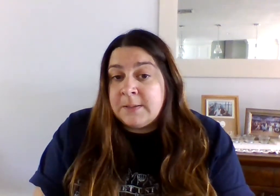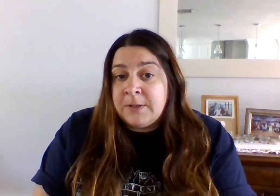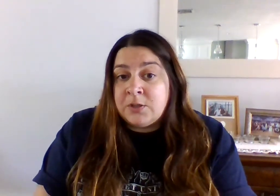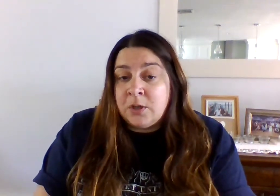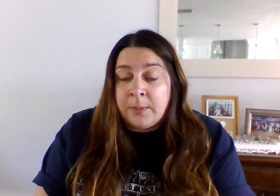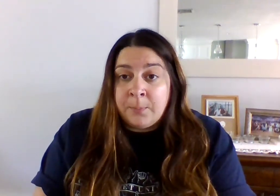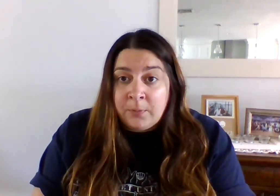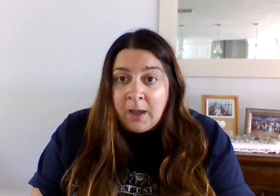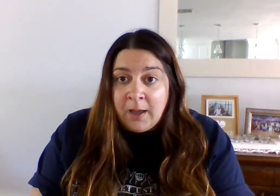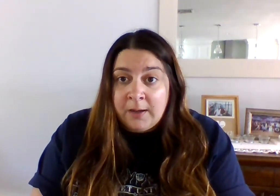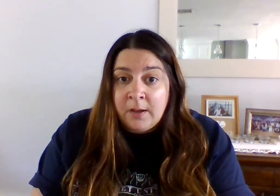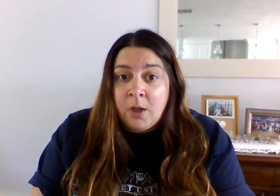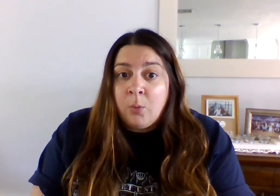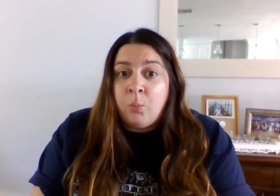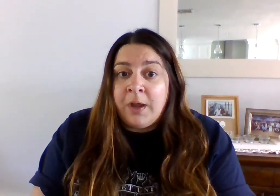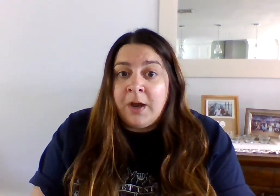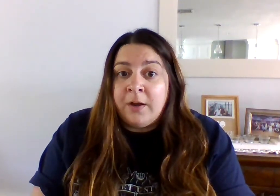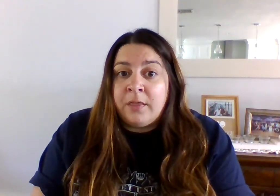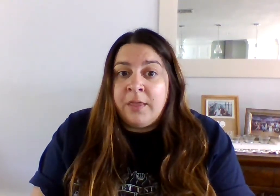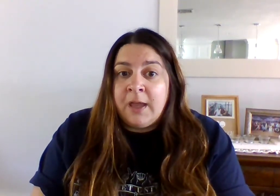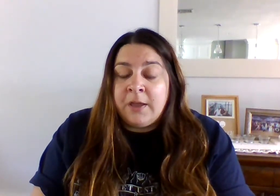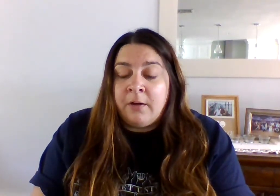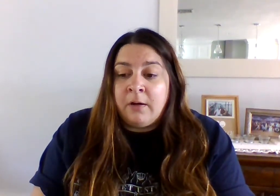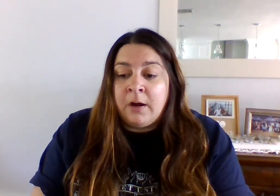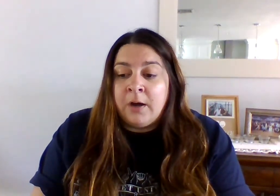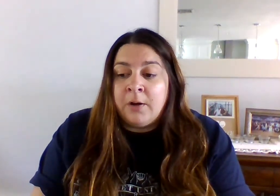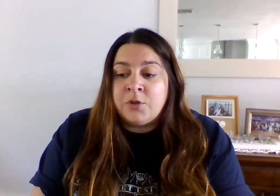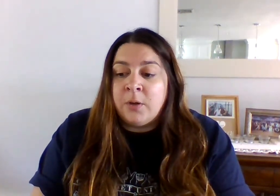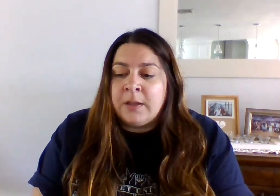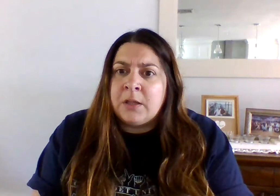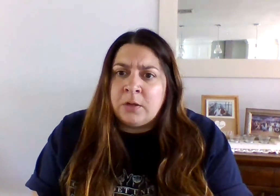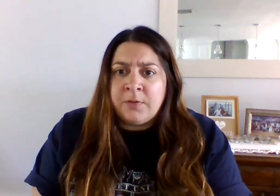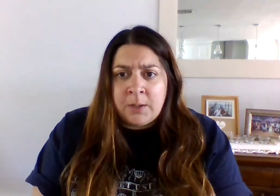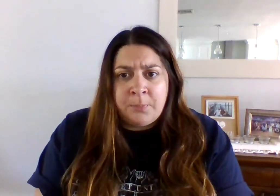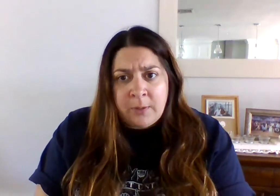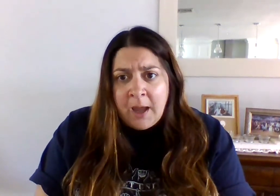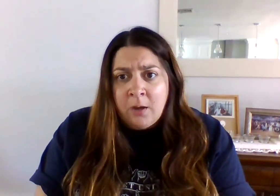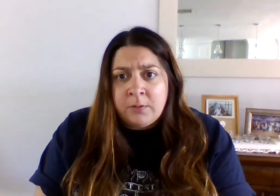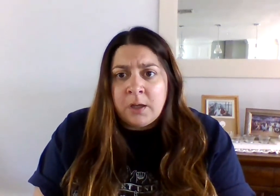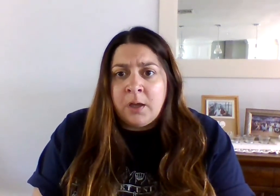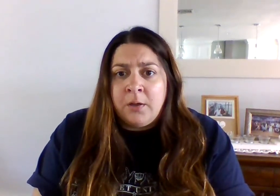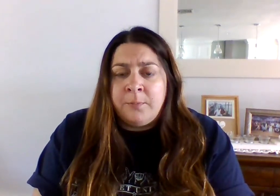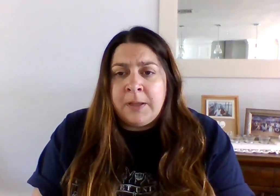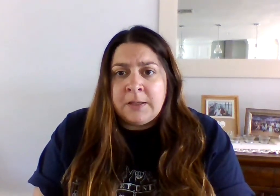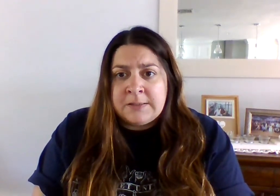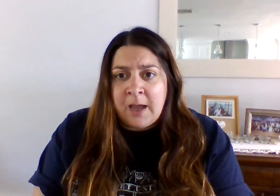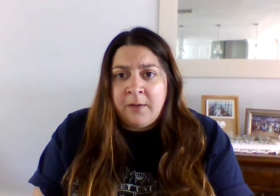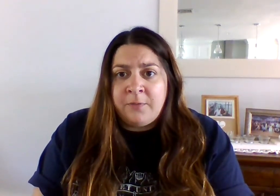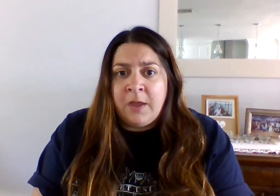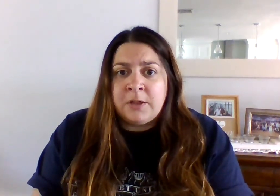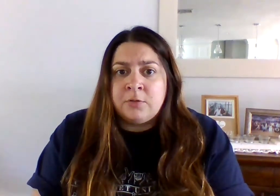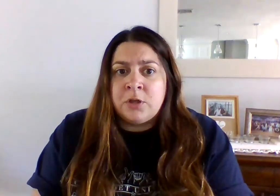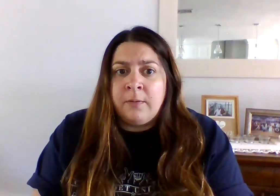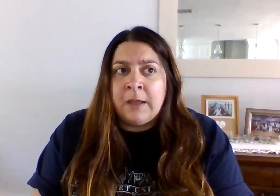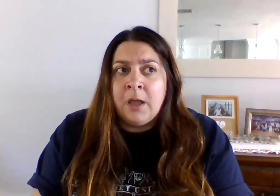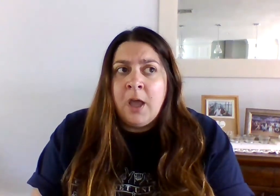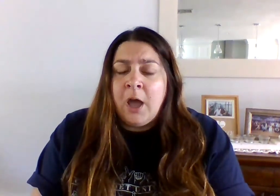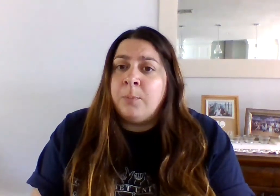piece showing pride, where they are showing that they're very proud of being deaf, that they're showing how